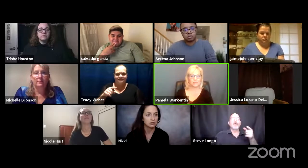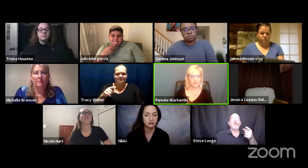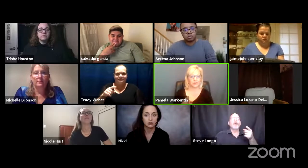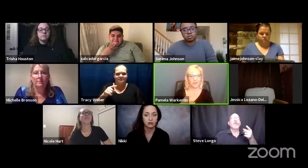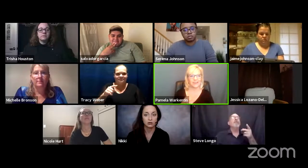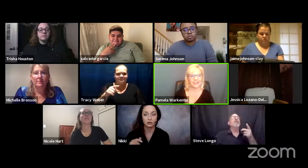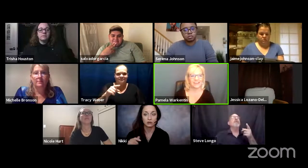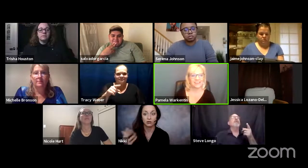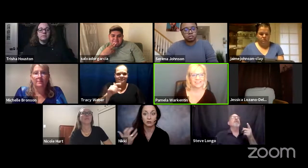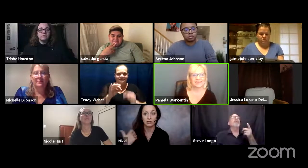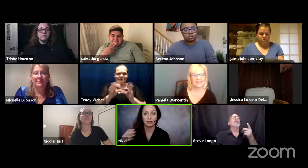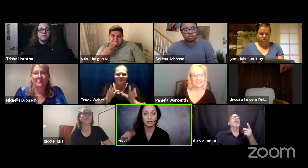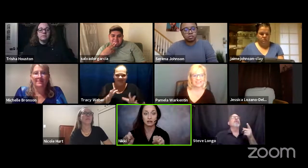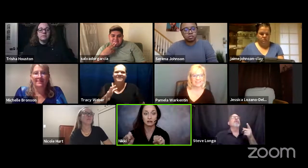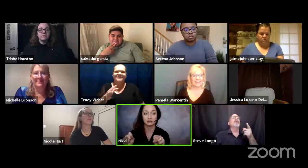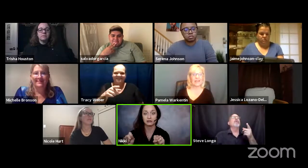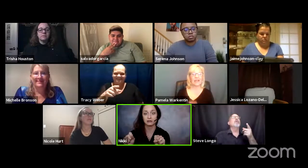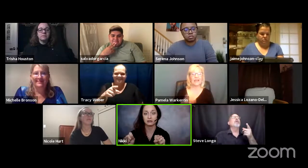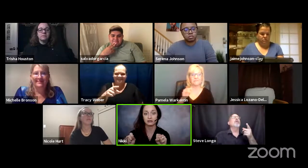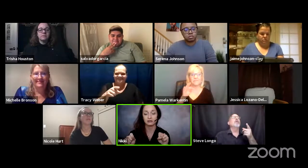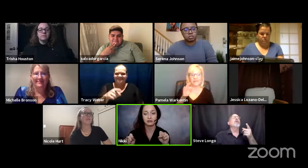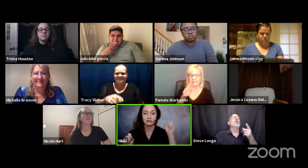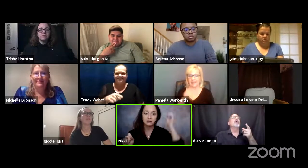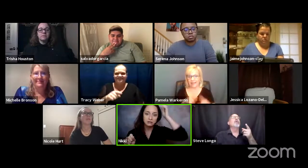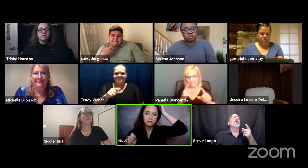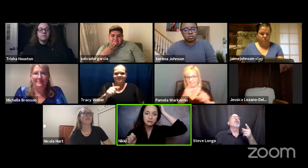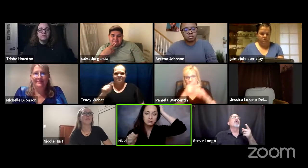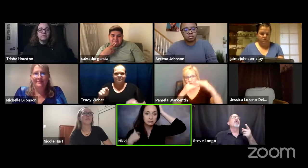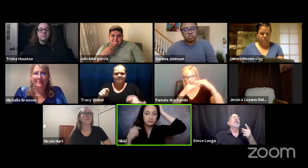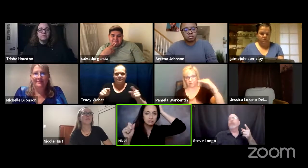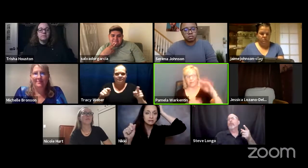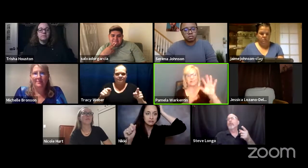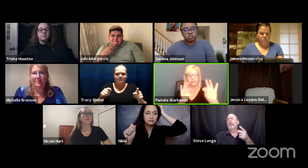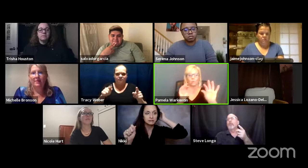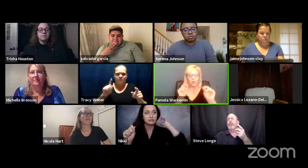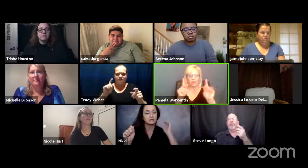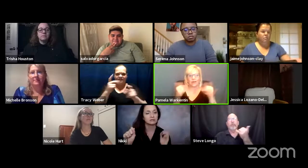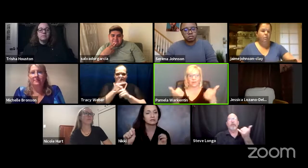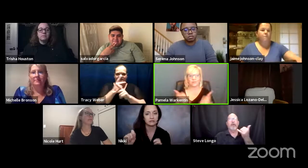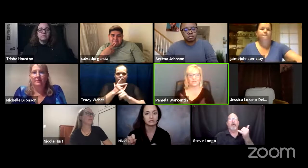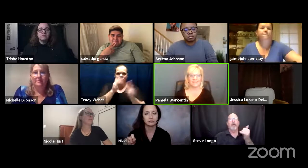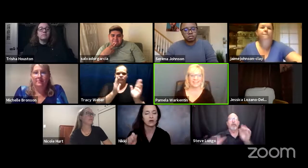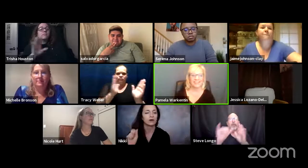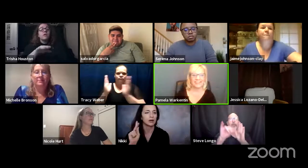interpreter. Do you want me to take it? If I can't figure it out, we're okay now. Okay.